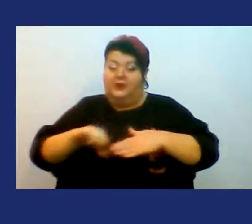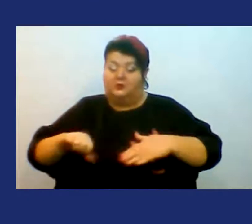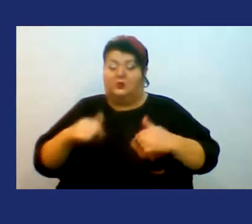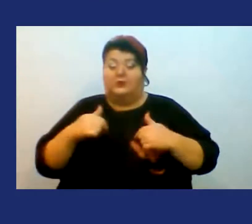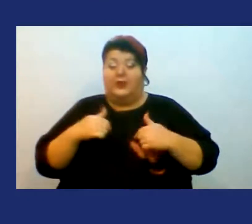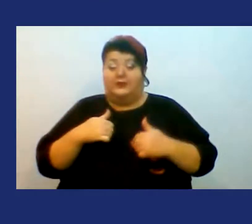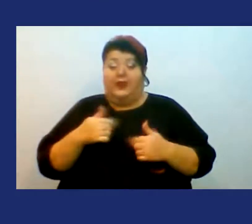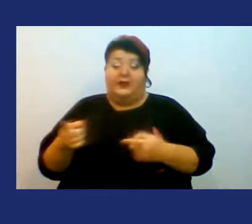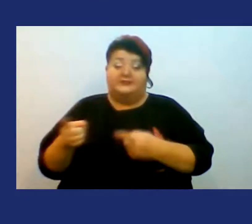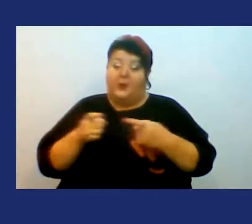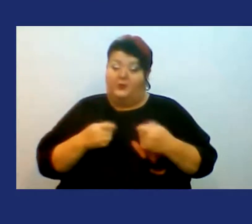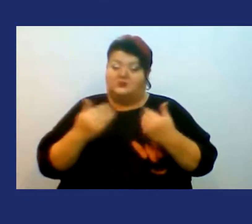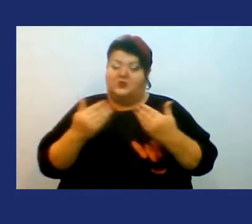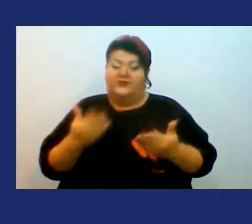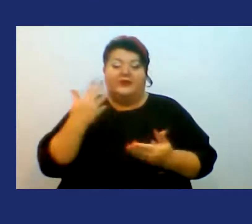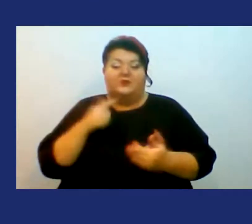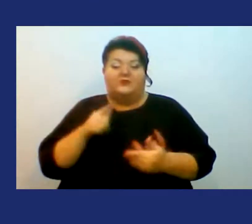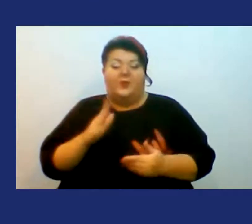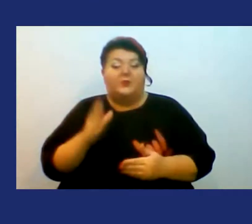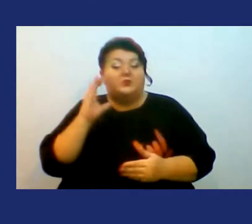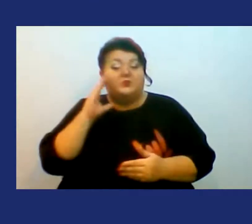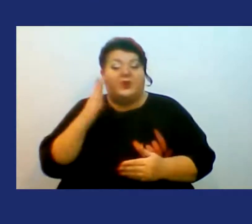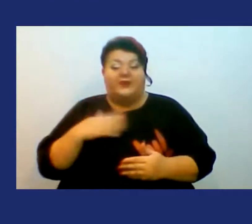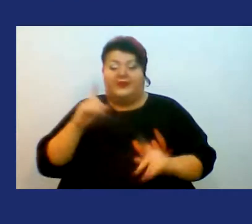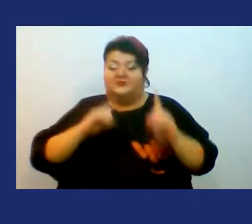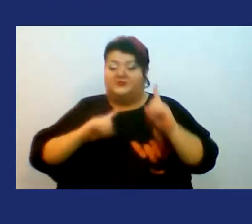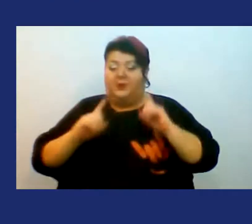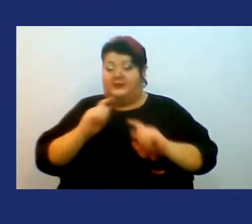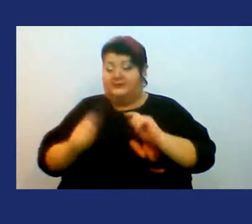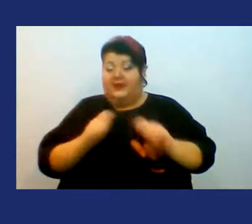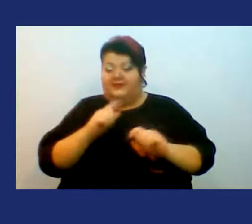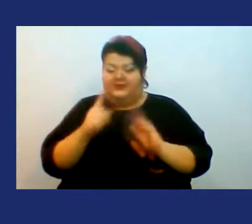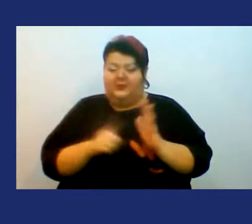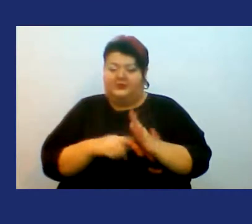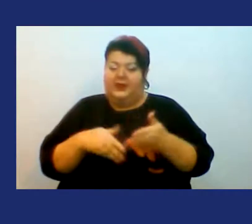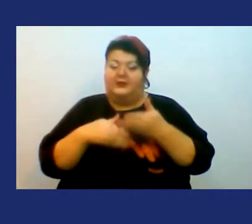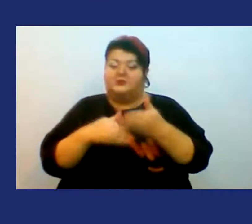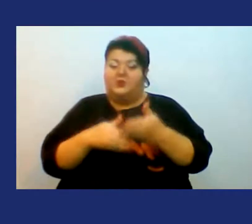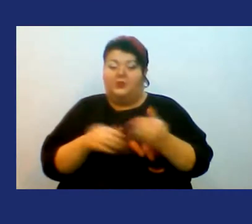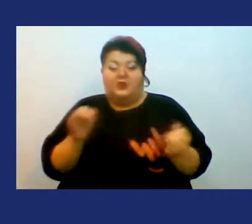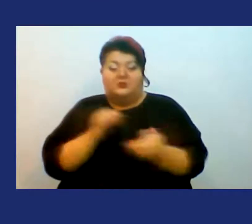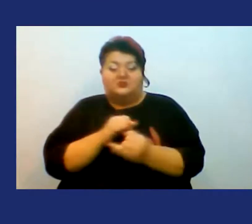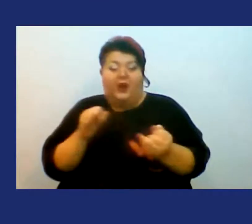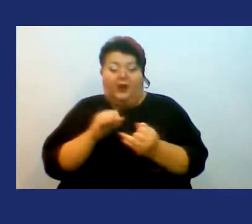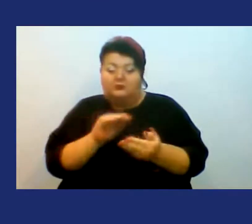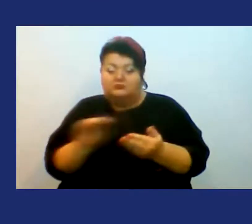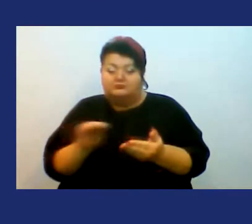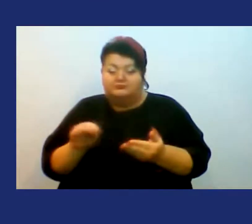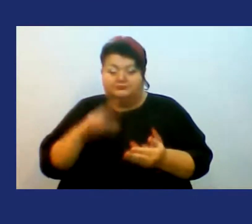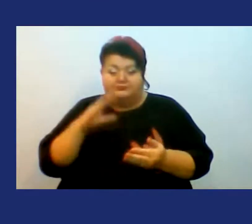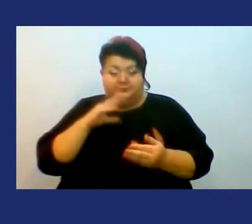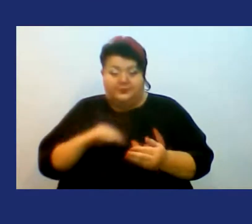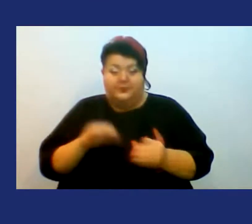the Q&A box as we go along. We will try to bring questions to the attention of our panelists as we progress through the